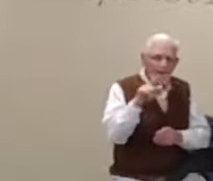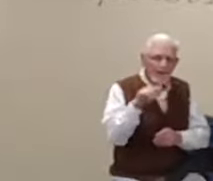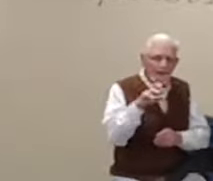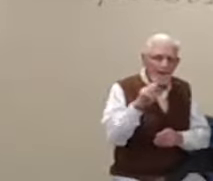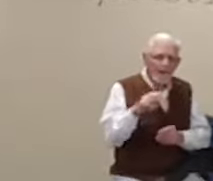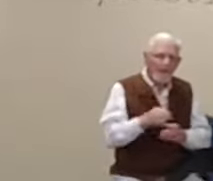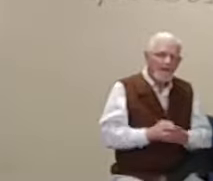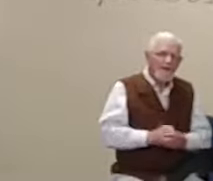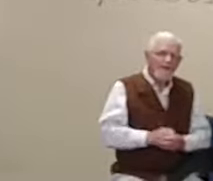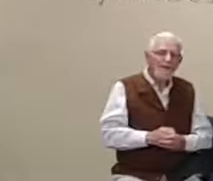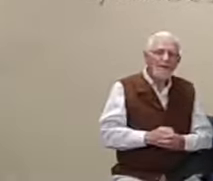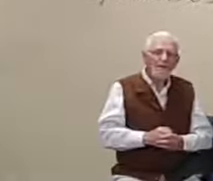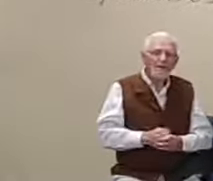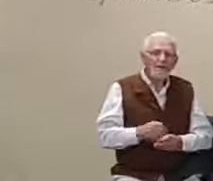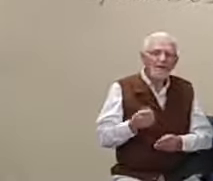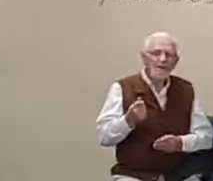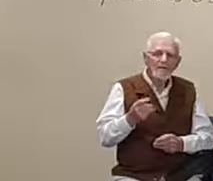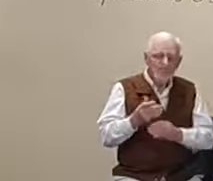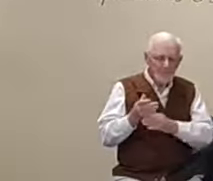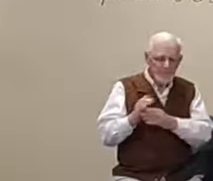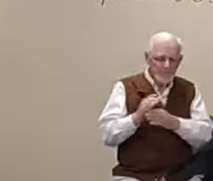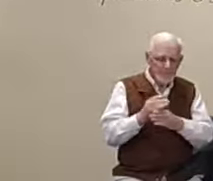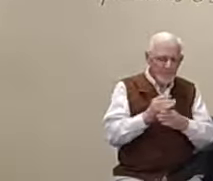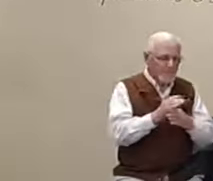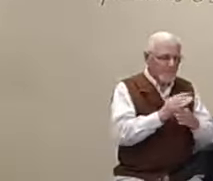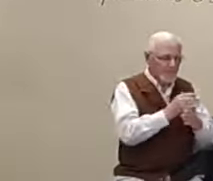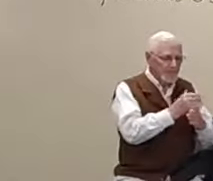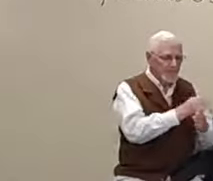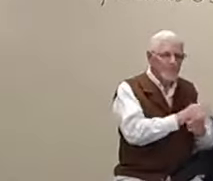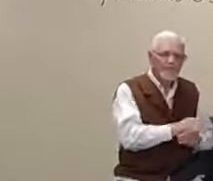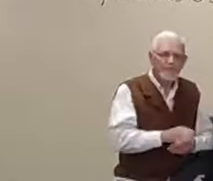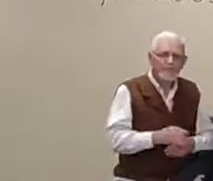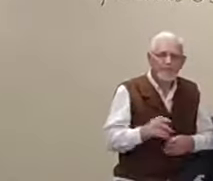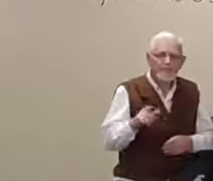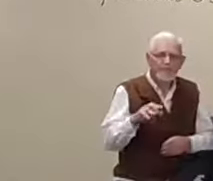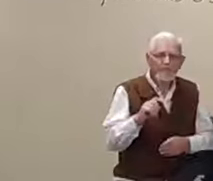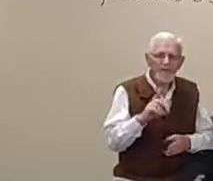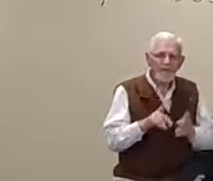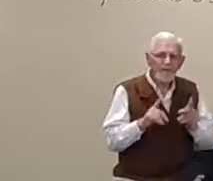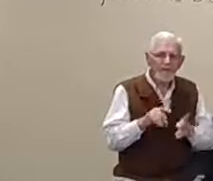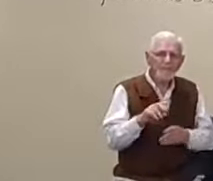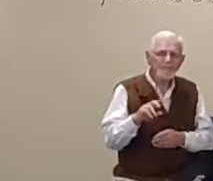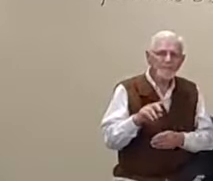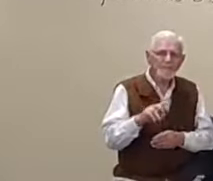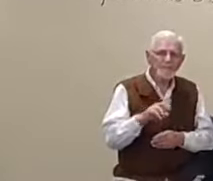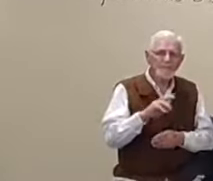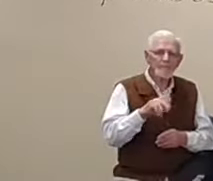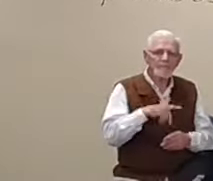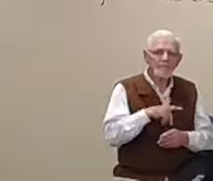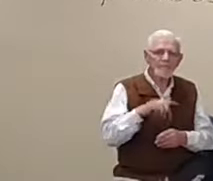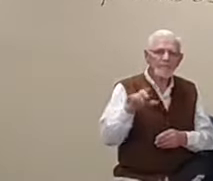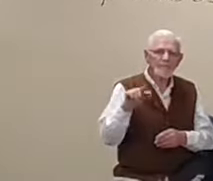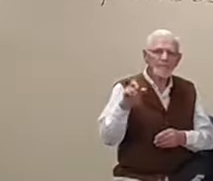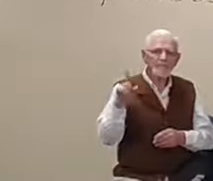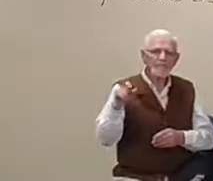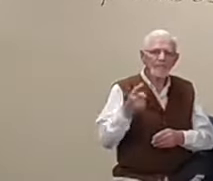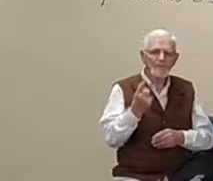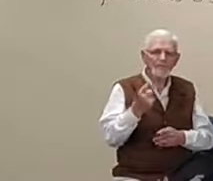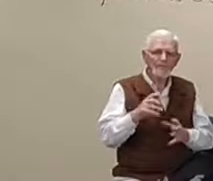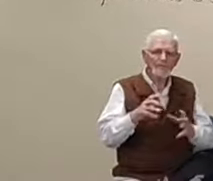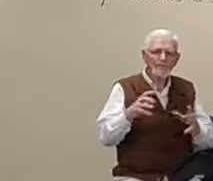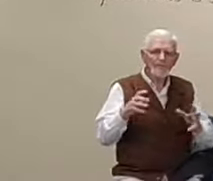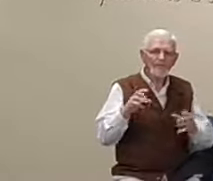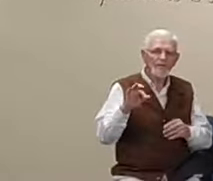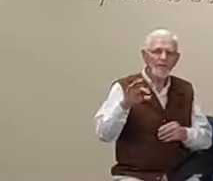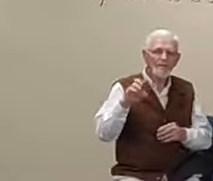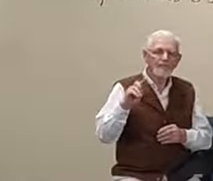They divvy up a little bit of a piece, you know, a couple hectares of land for people's personal gardens. And it's like one big field, you